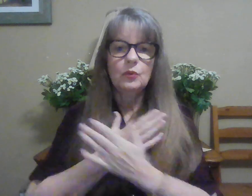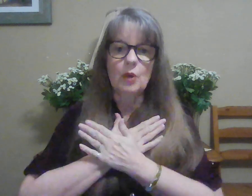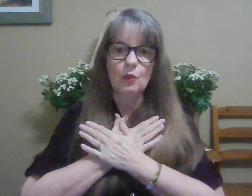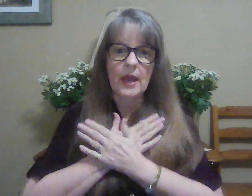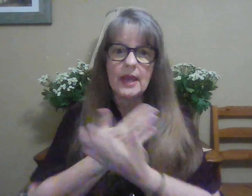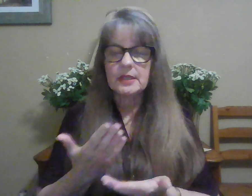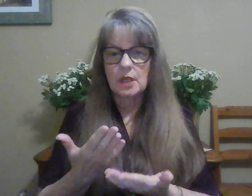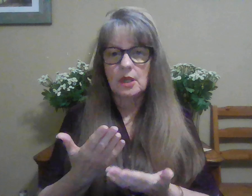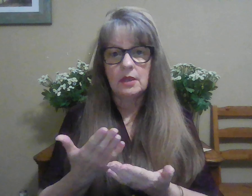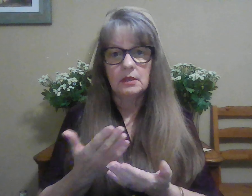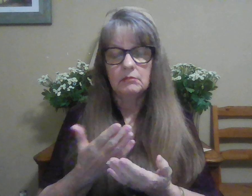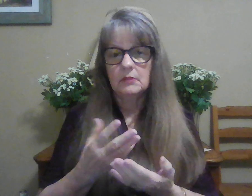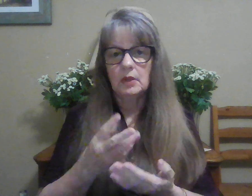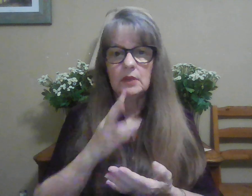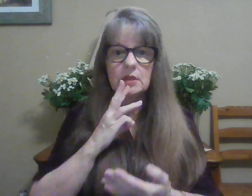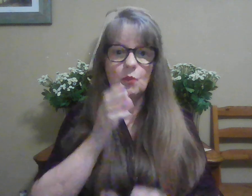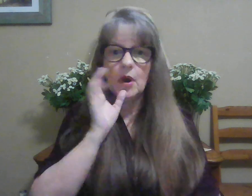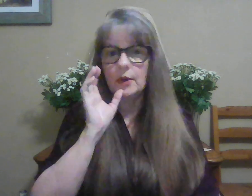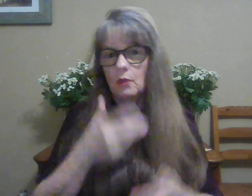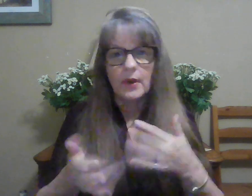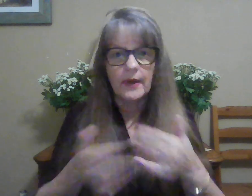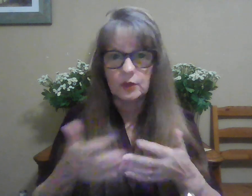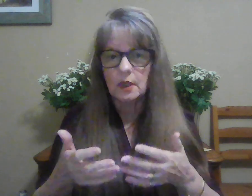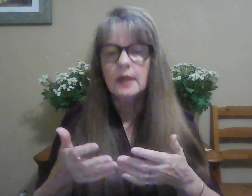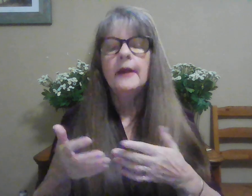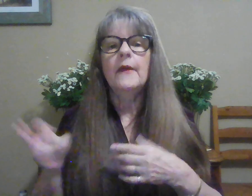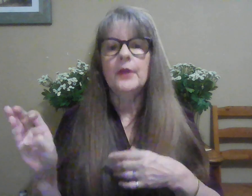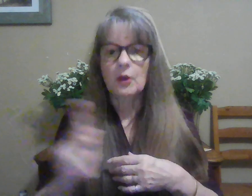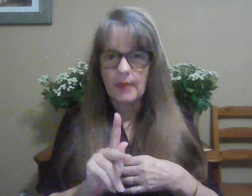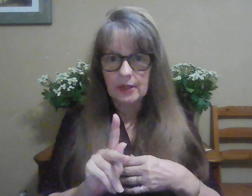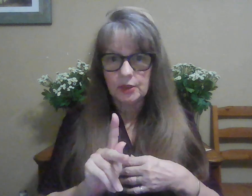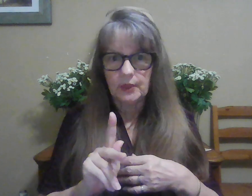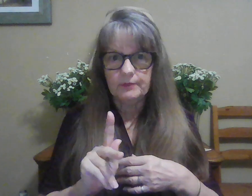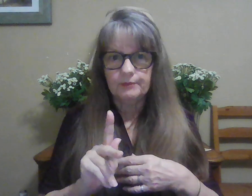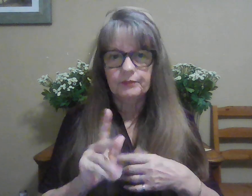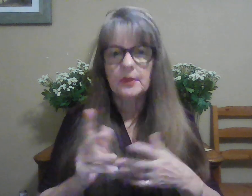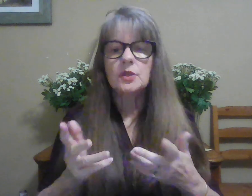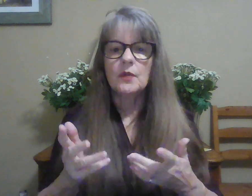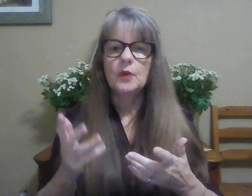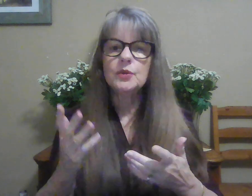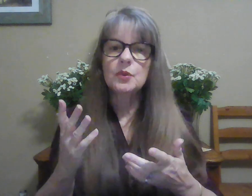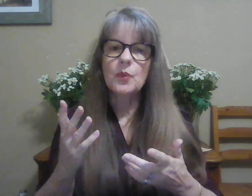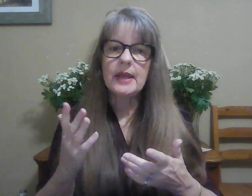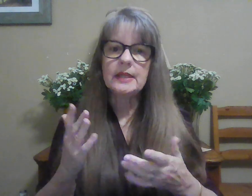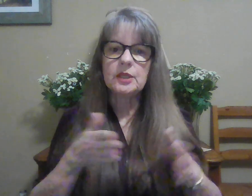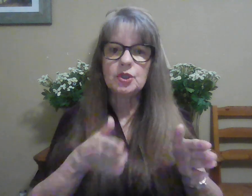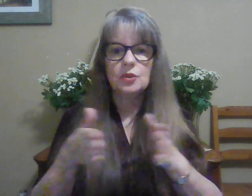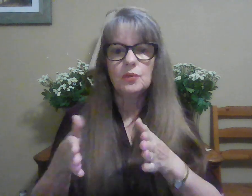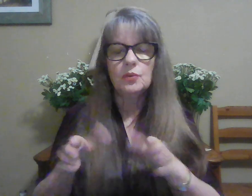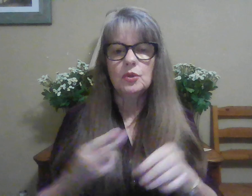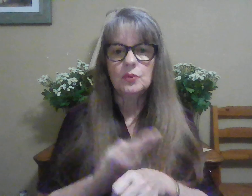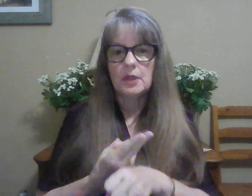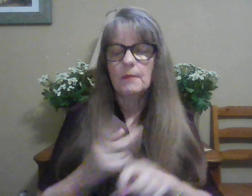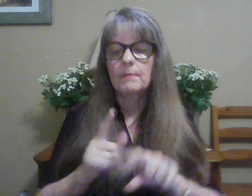go rest and get some water or whatever and then go back to it. So those are the ways that you use it. But